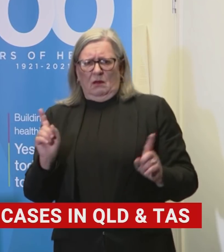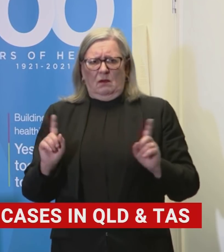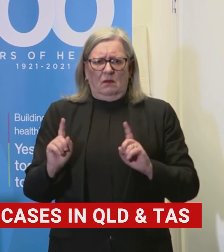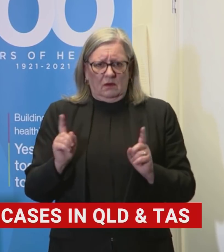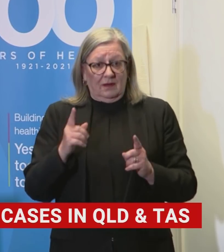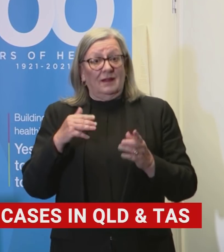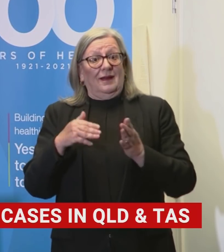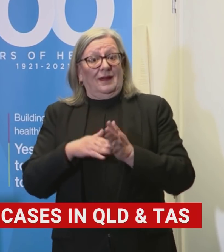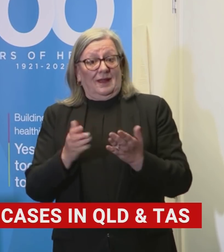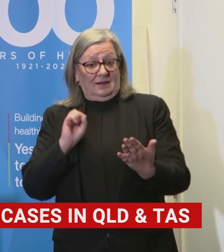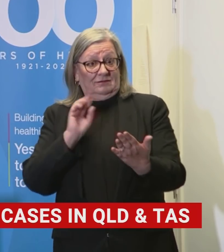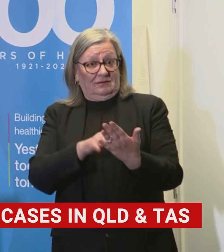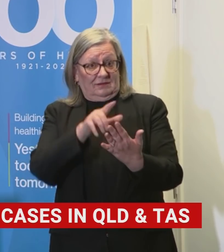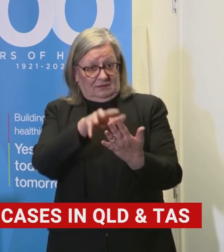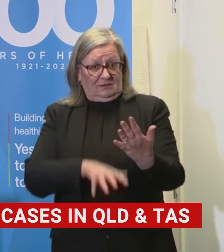the website at